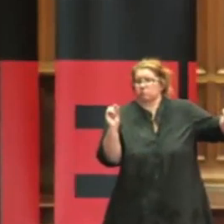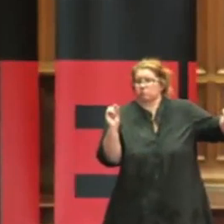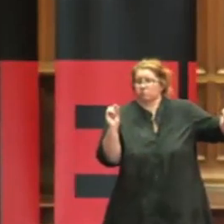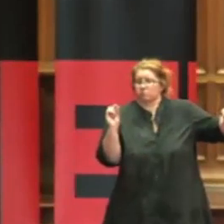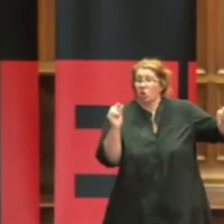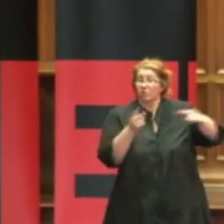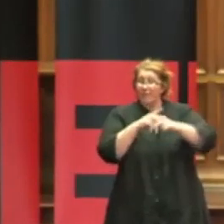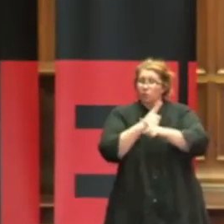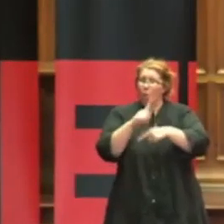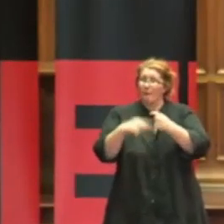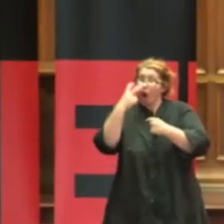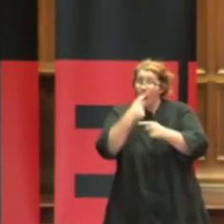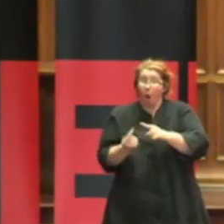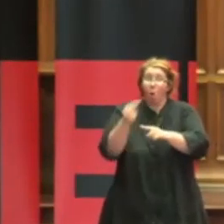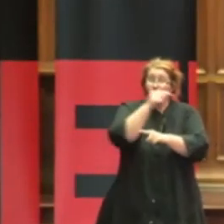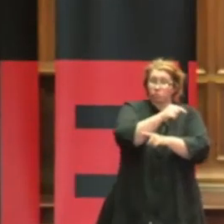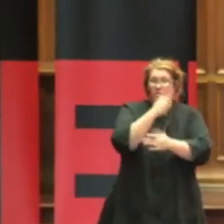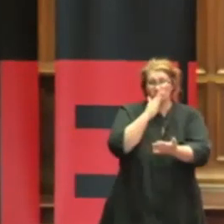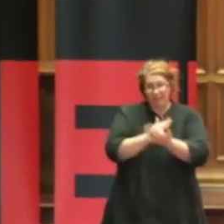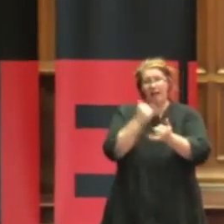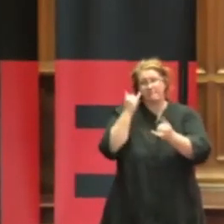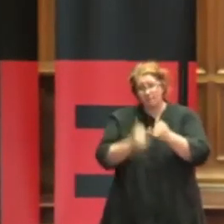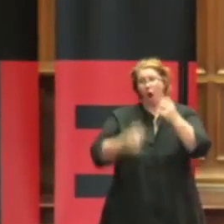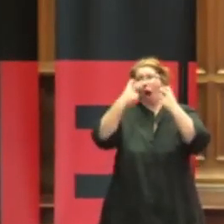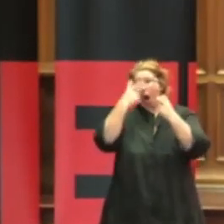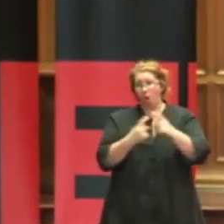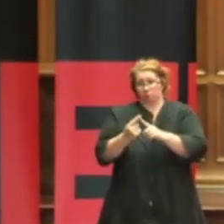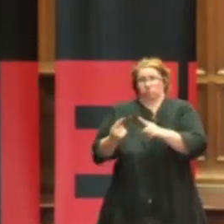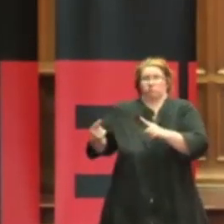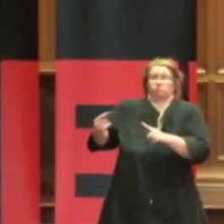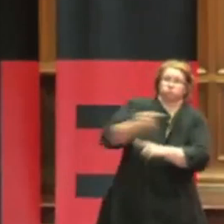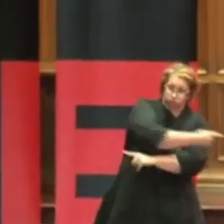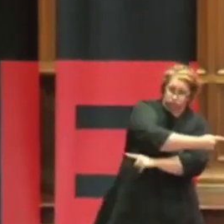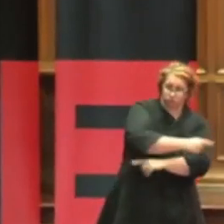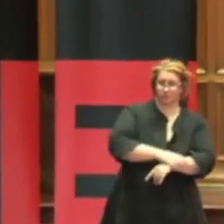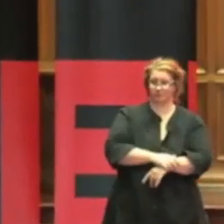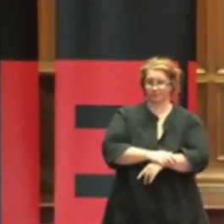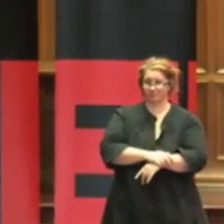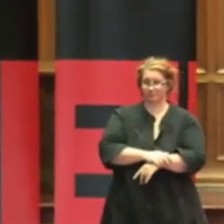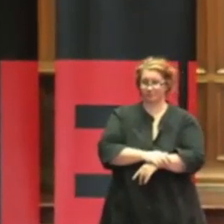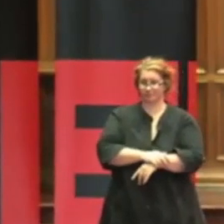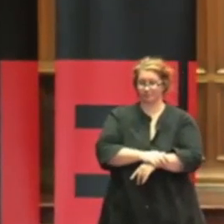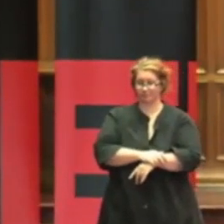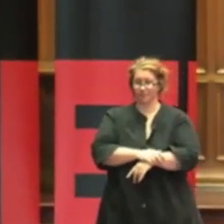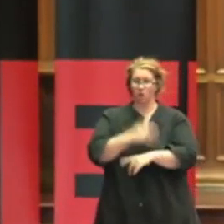events. So let's, without further ado, go straight back to the first event I'll talk about, the Cambrian Explosion.